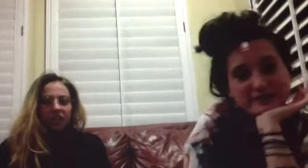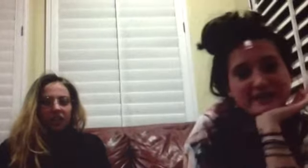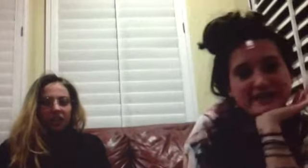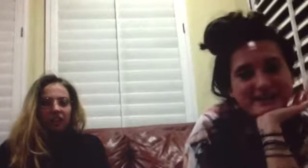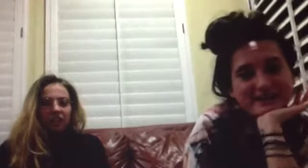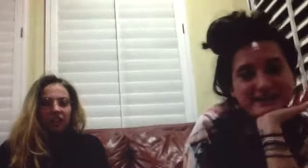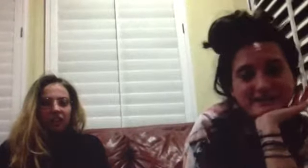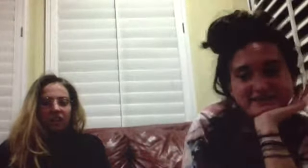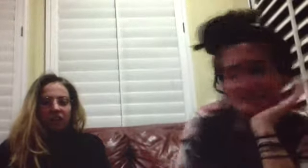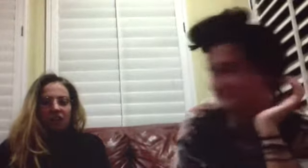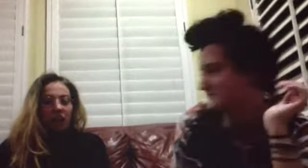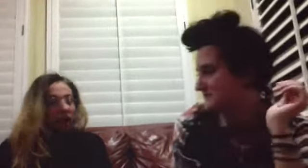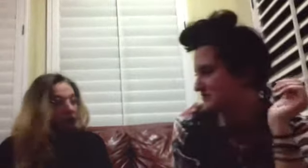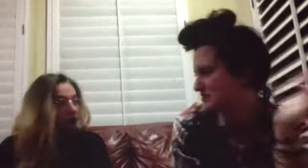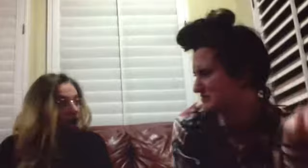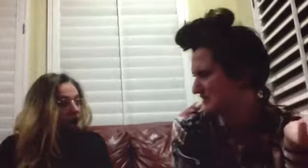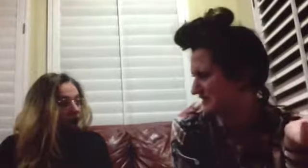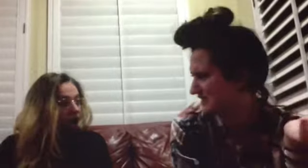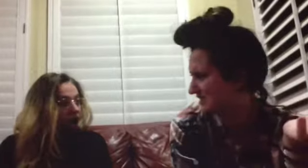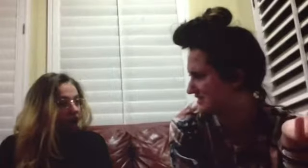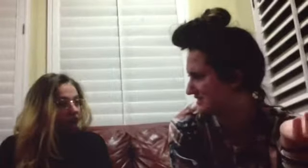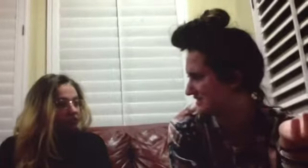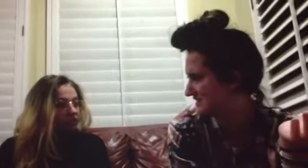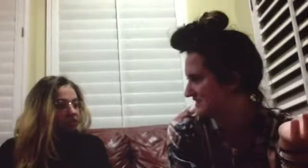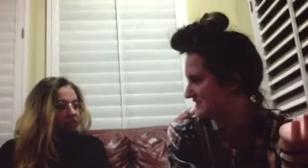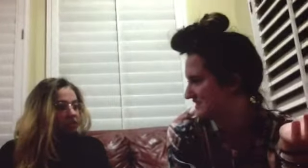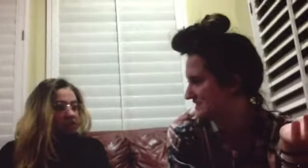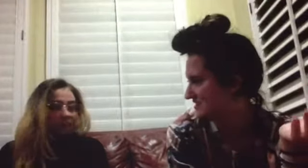tonight. It's pretty mellow.